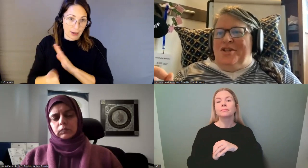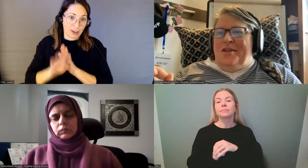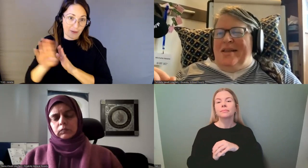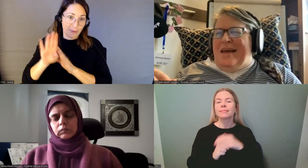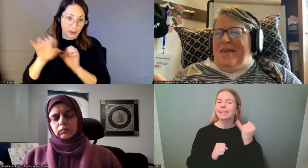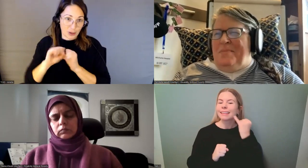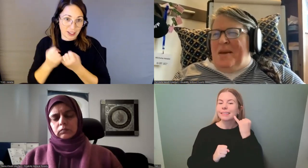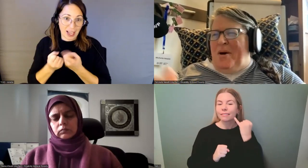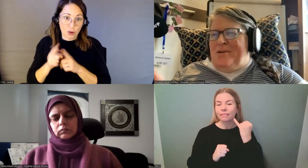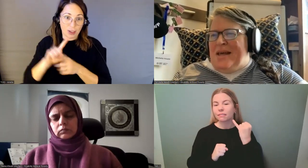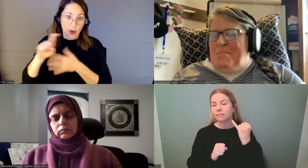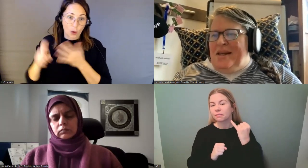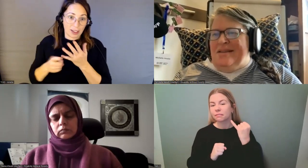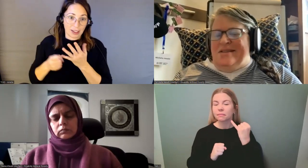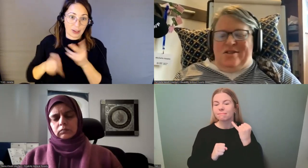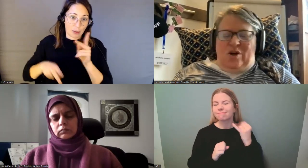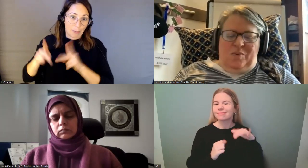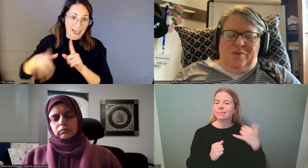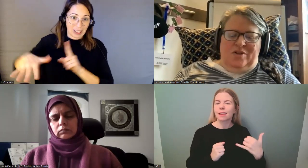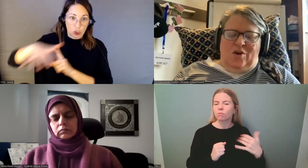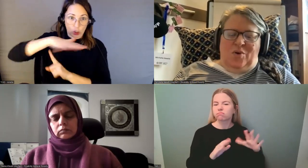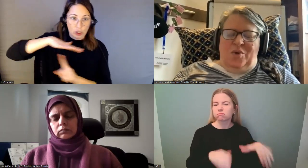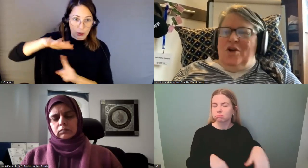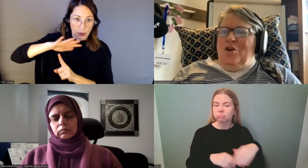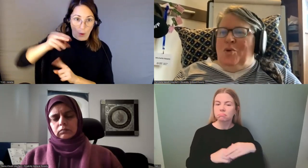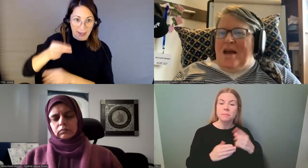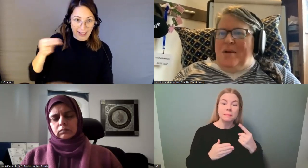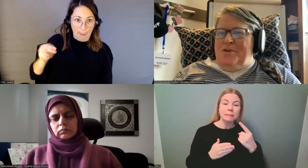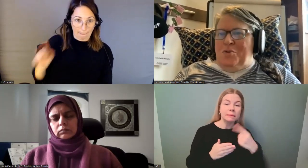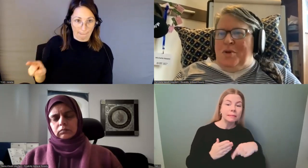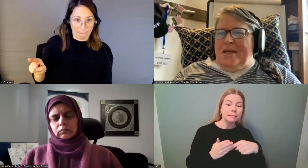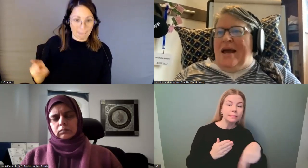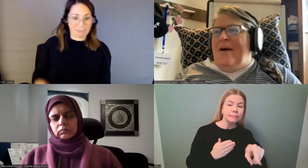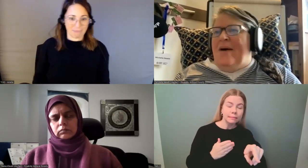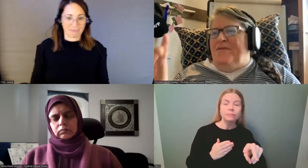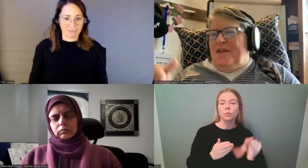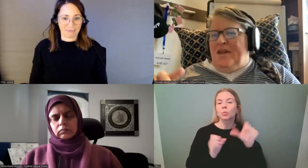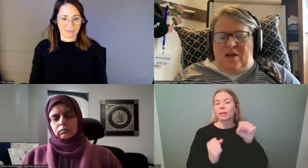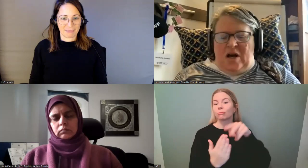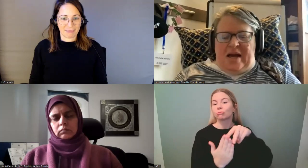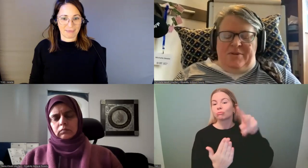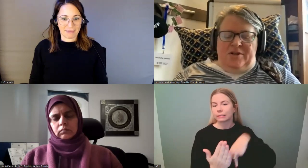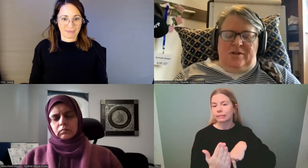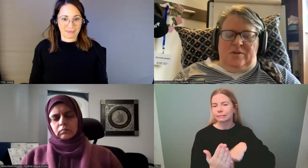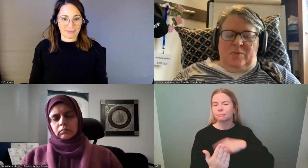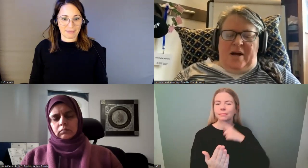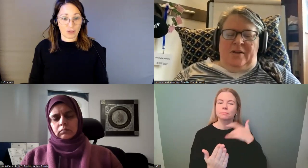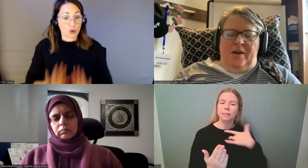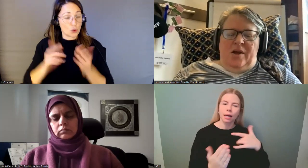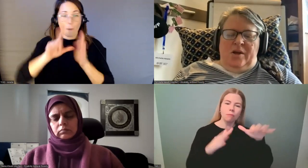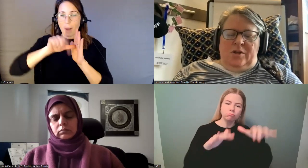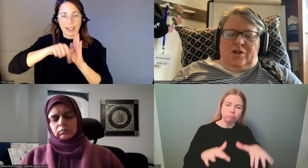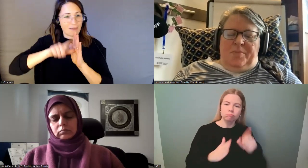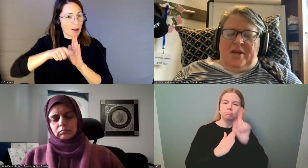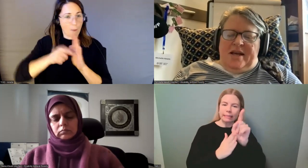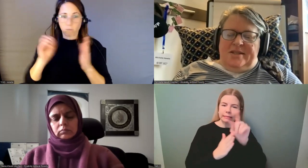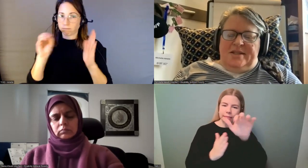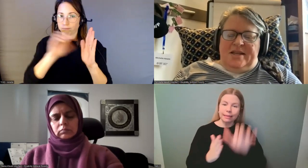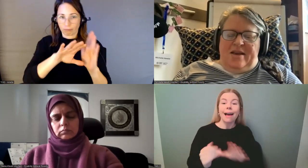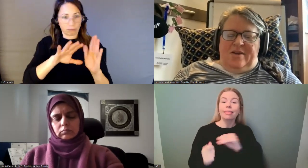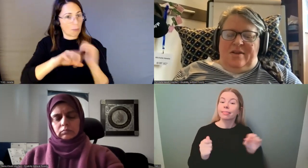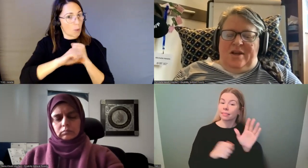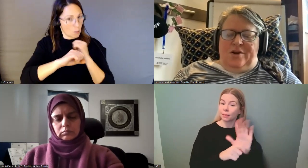would imagine that they post their minutes, and so you'll be able to read it, and their videos are captioned as well. So,